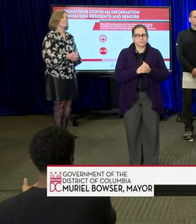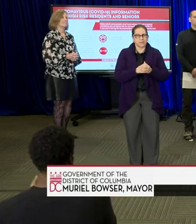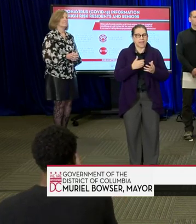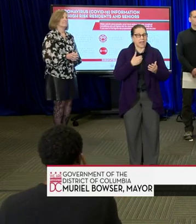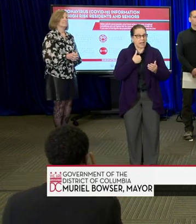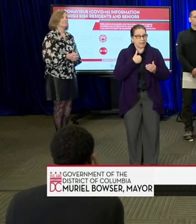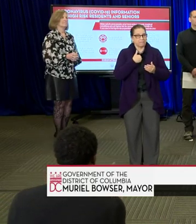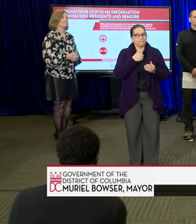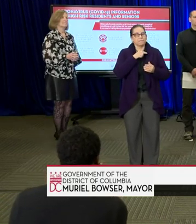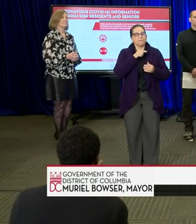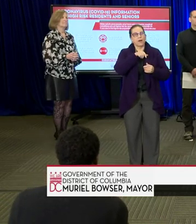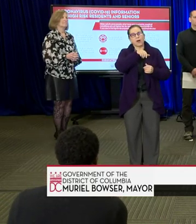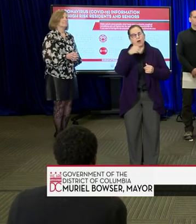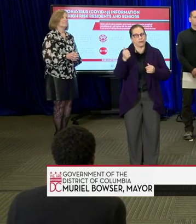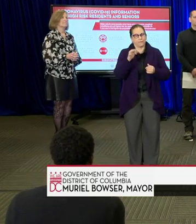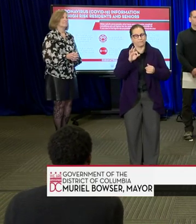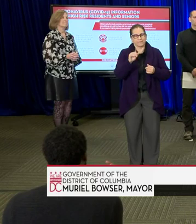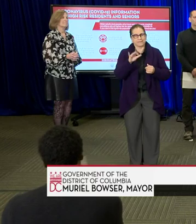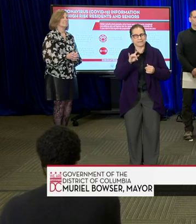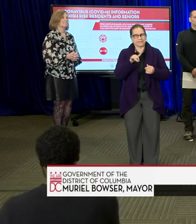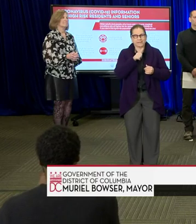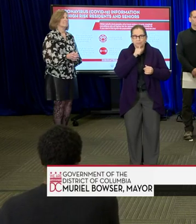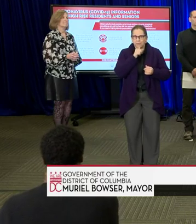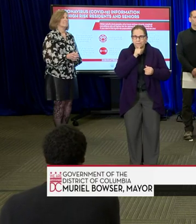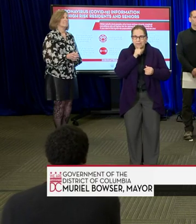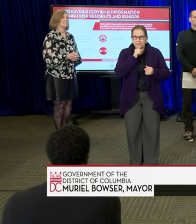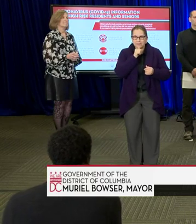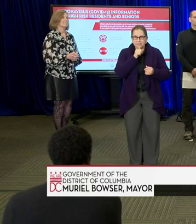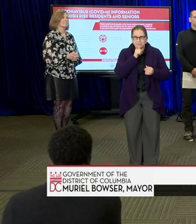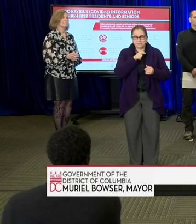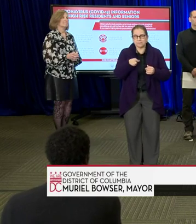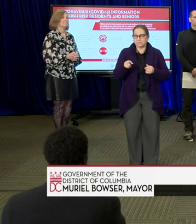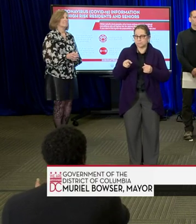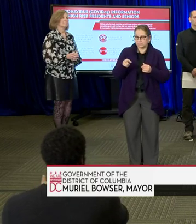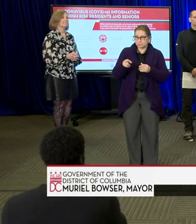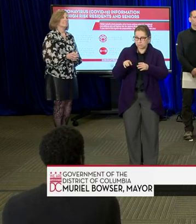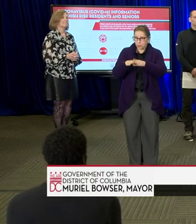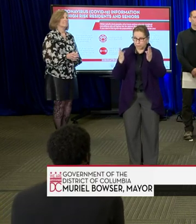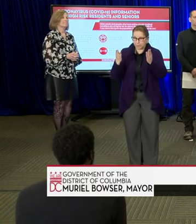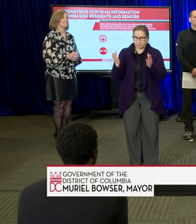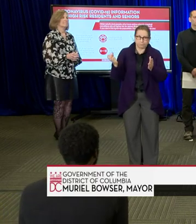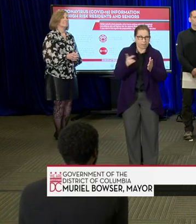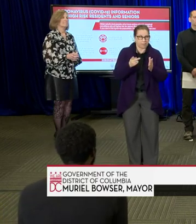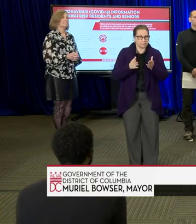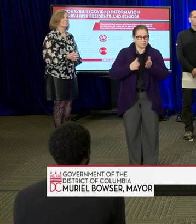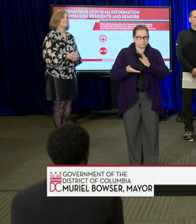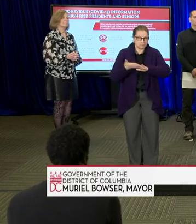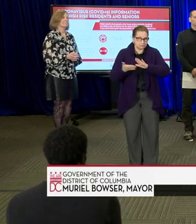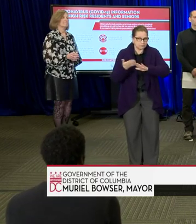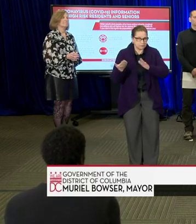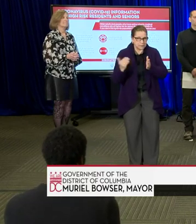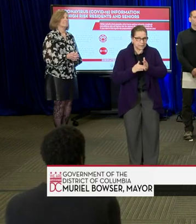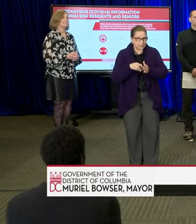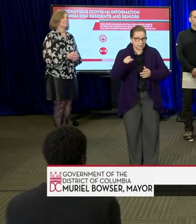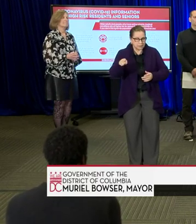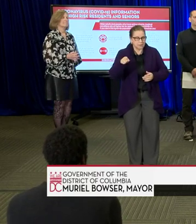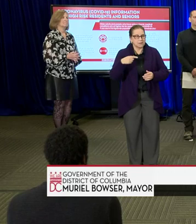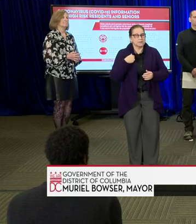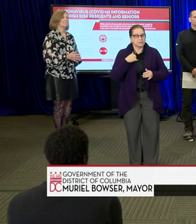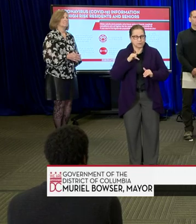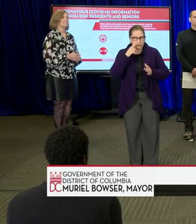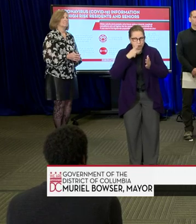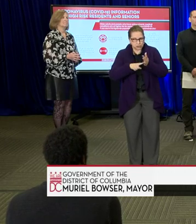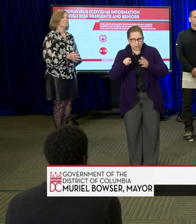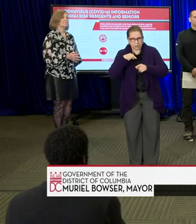it would take to get them back up and operating, and there are at least 2 of those. And then we are at the same